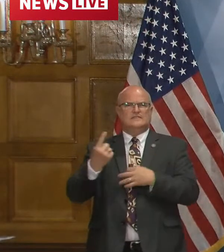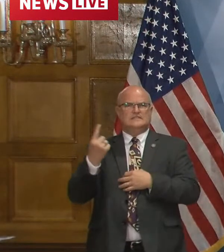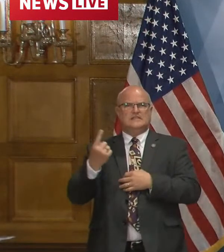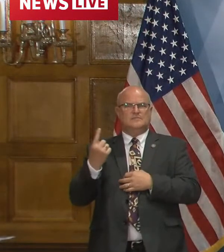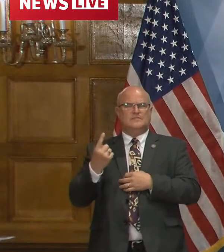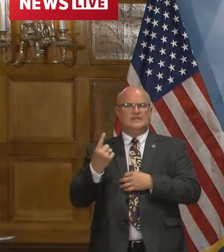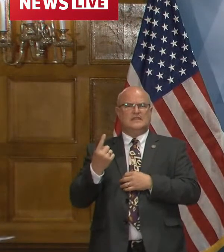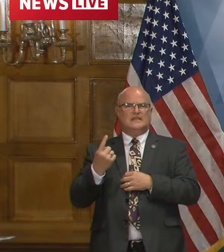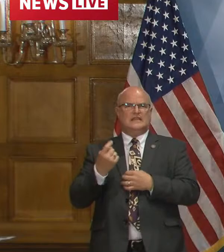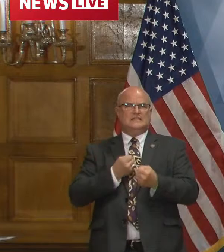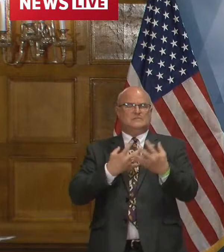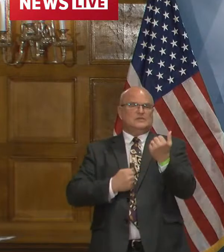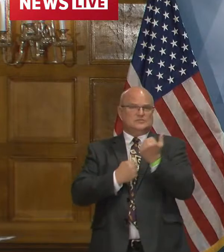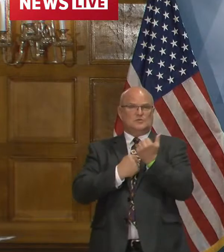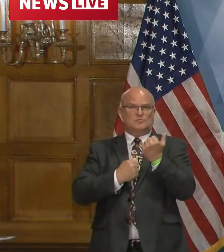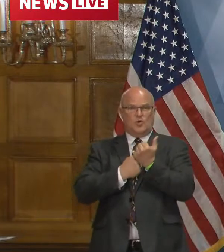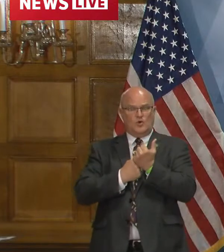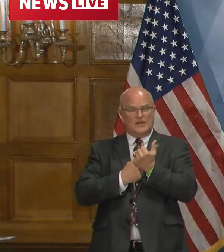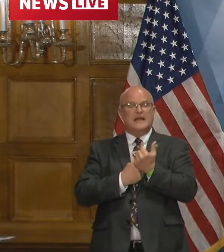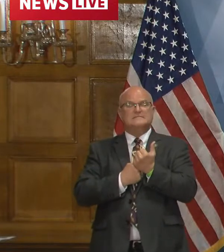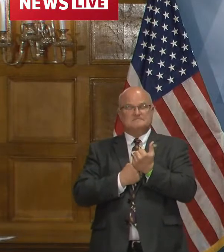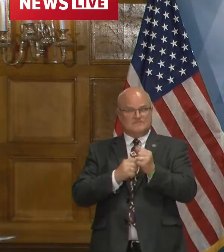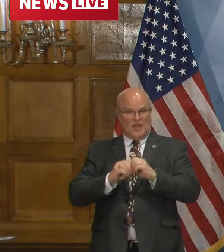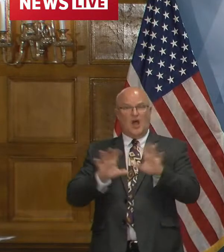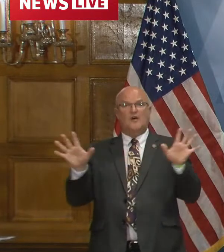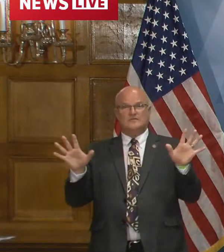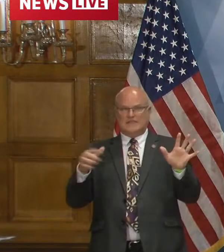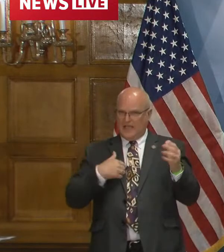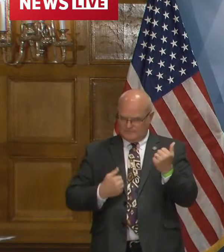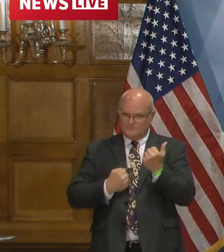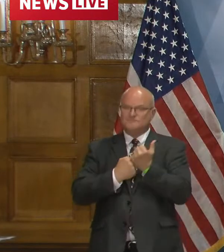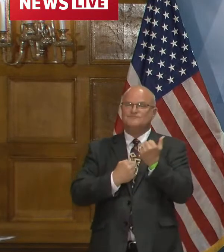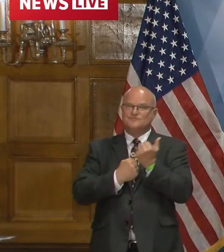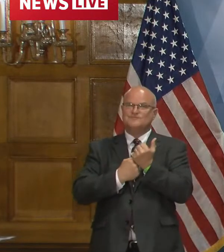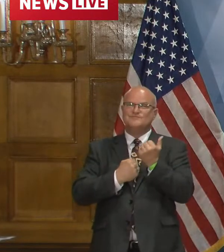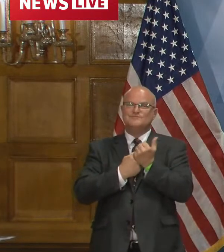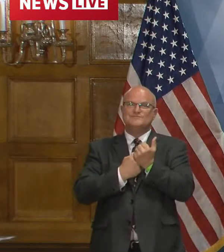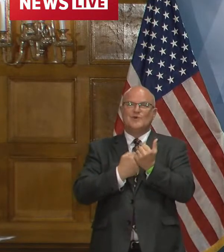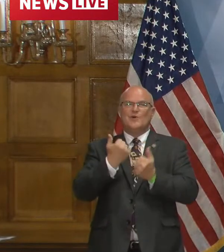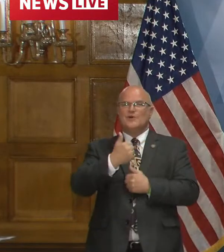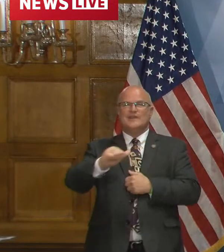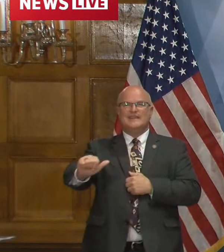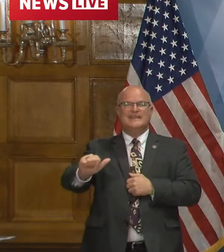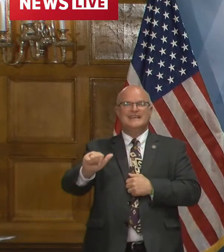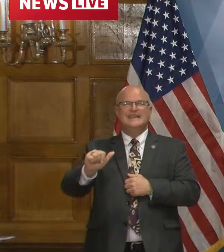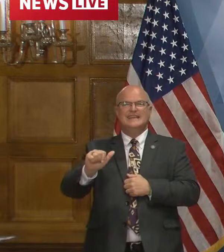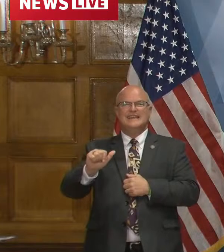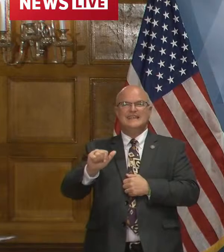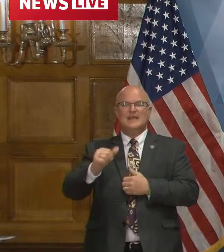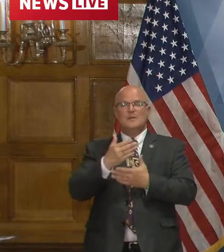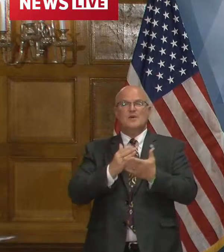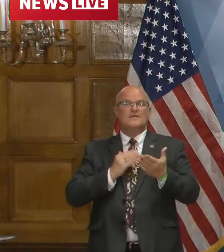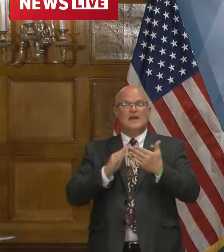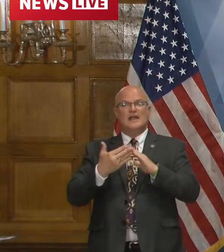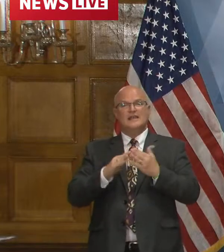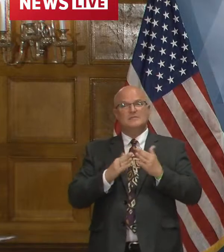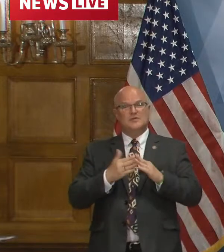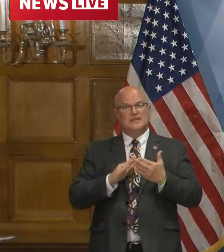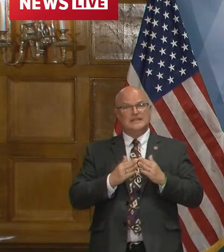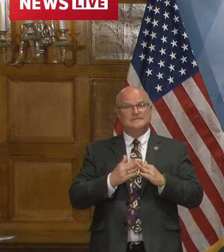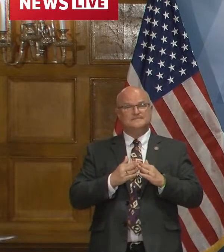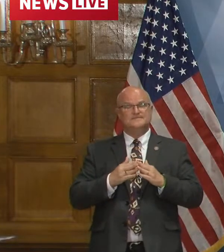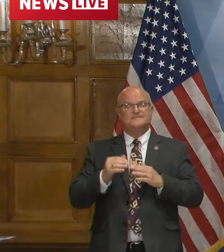simply expressing support, well, obviously we want to support any part of our